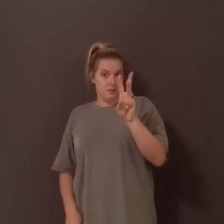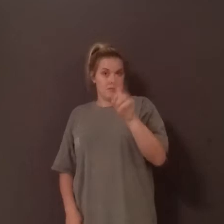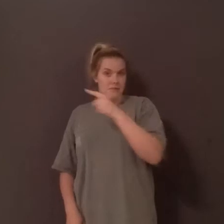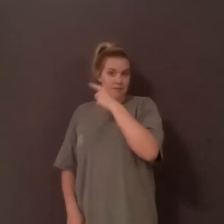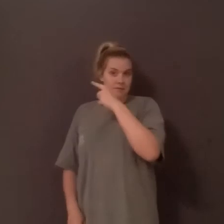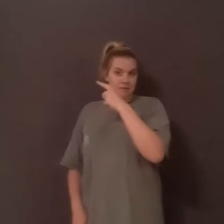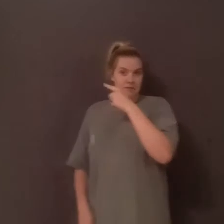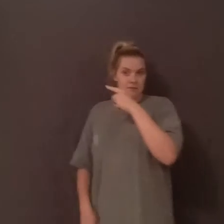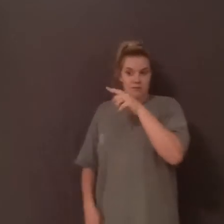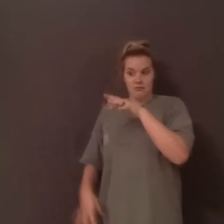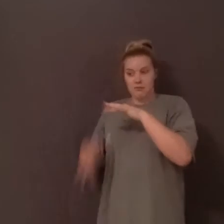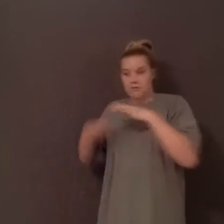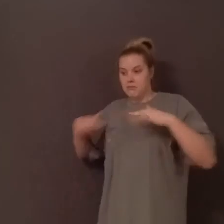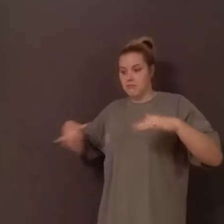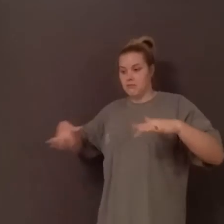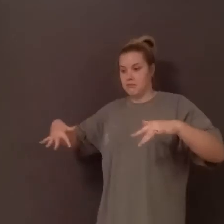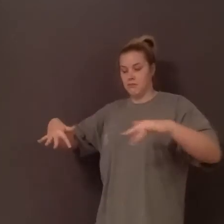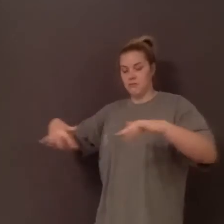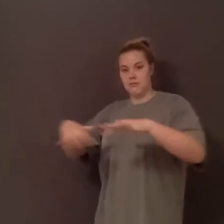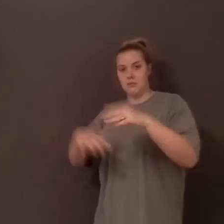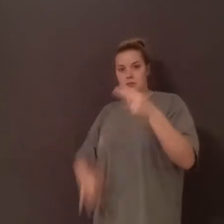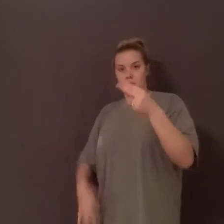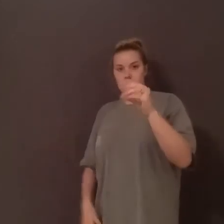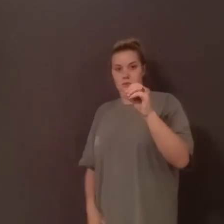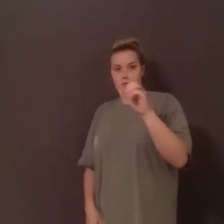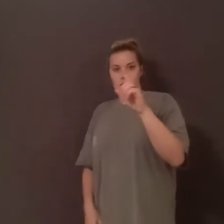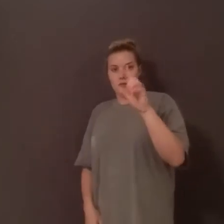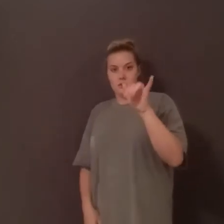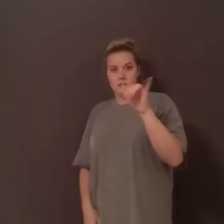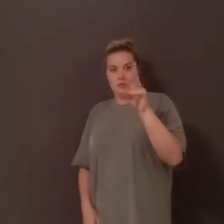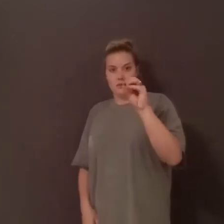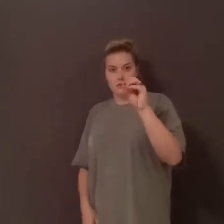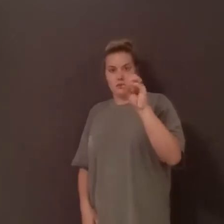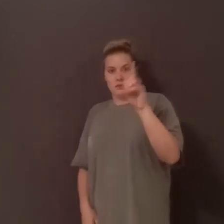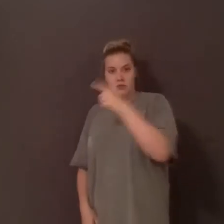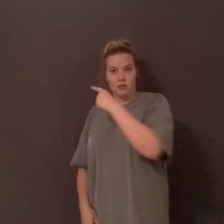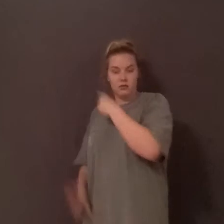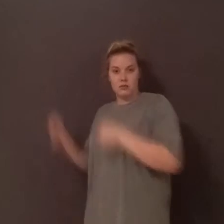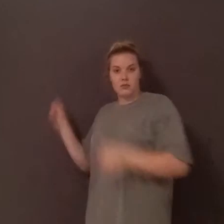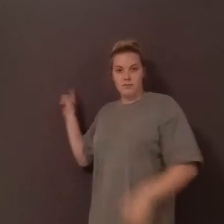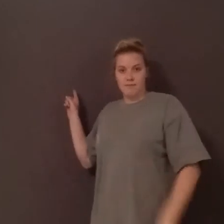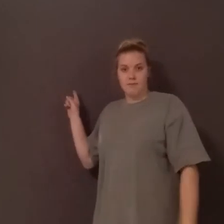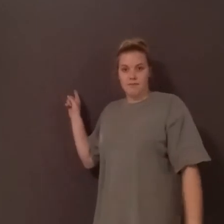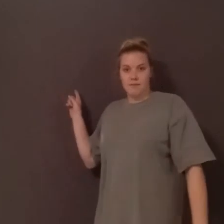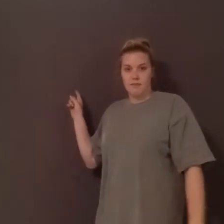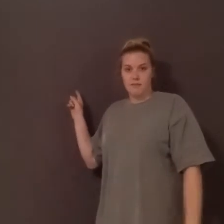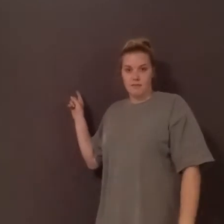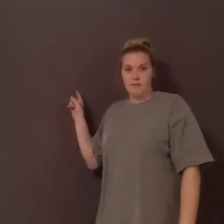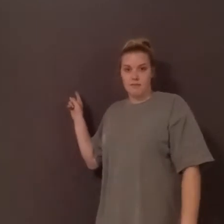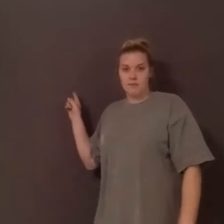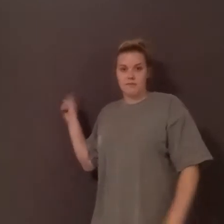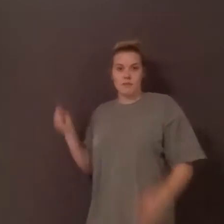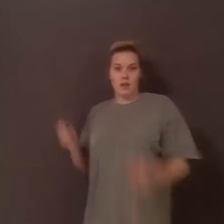Hollywood Palladium, and it was announced that Hubbard had died. The body he had used to facilitate his existence in this messed